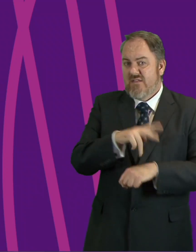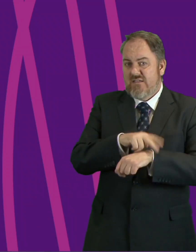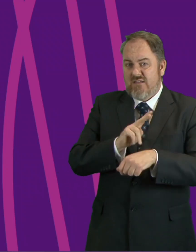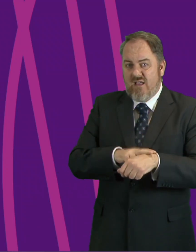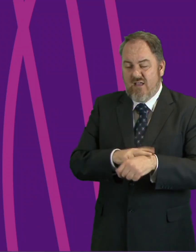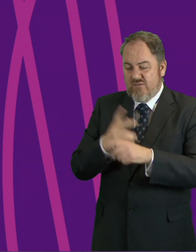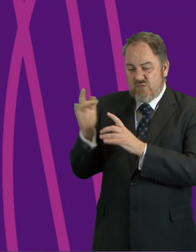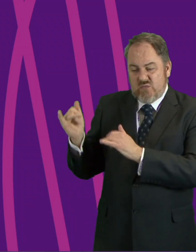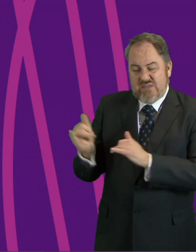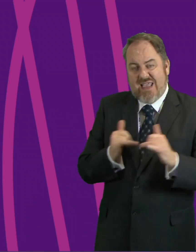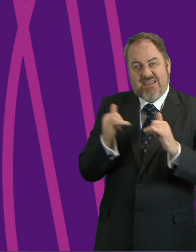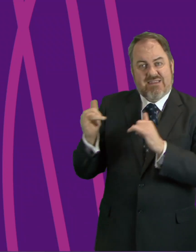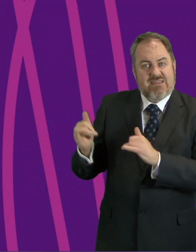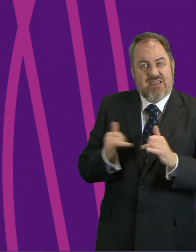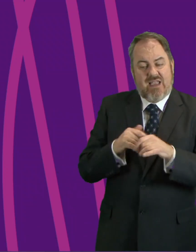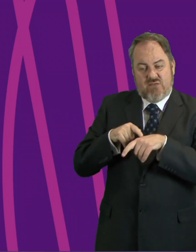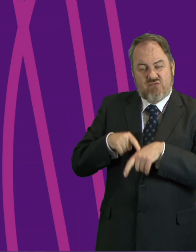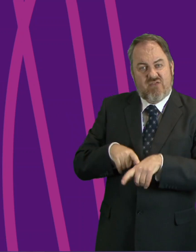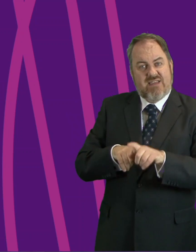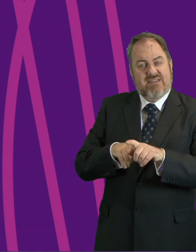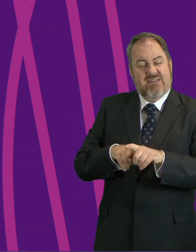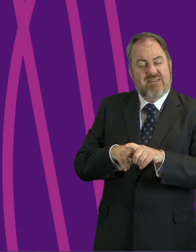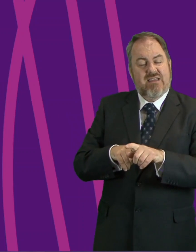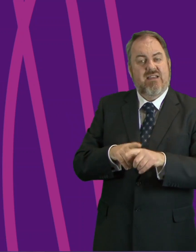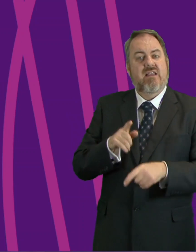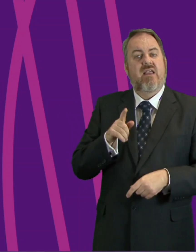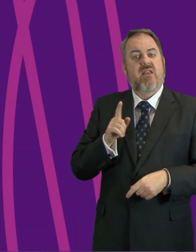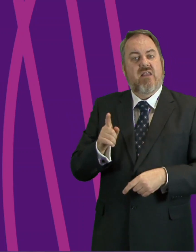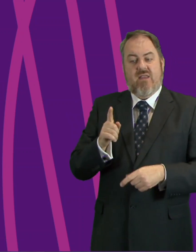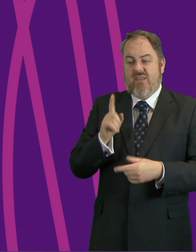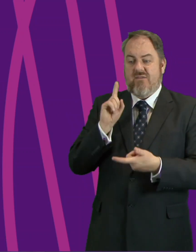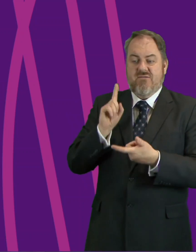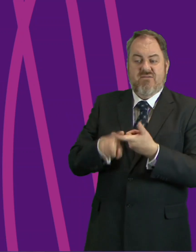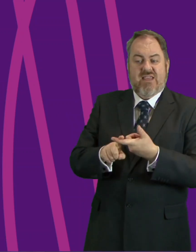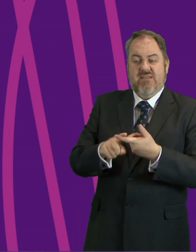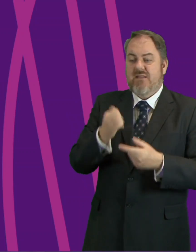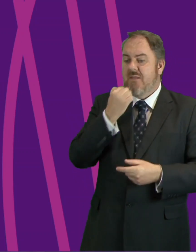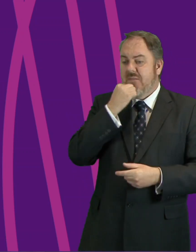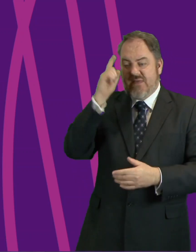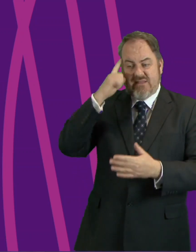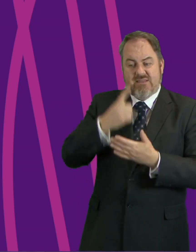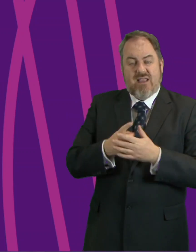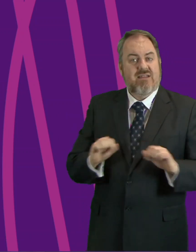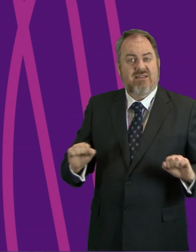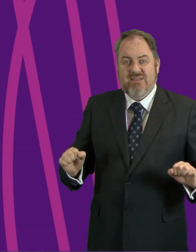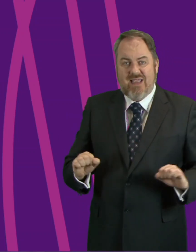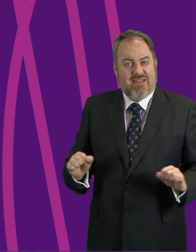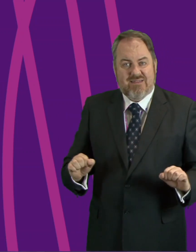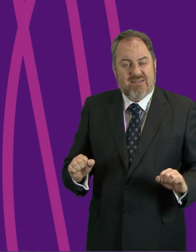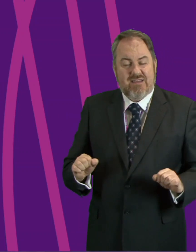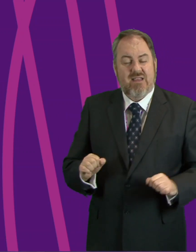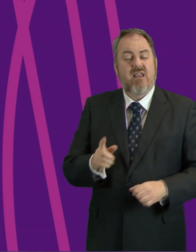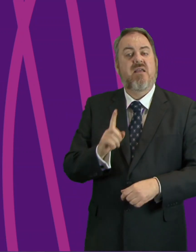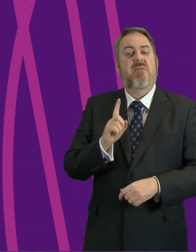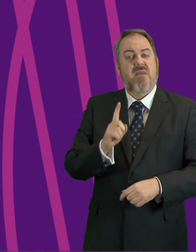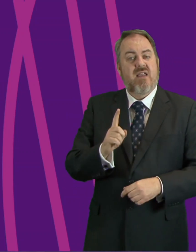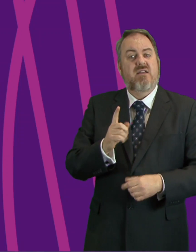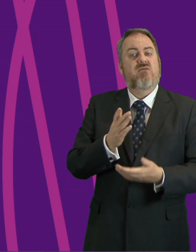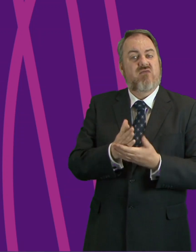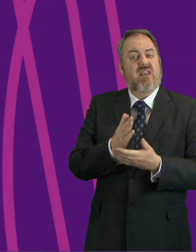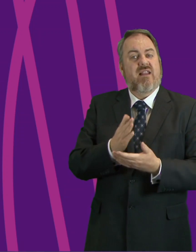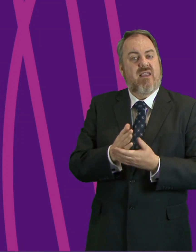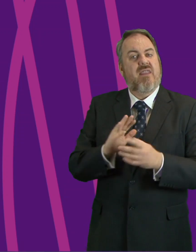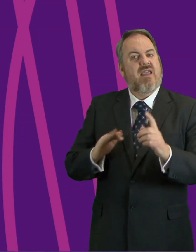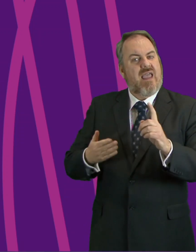to a level, and this will, as I say, will not be a fixed level, where it can operate comprehensively to keep